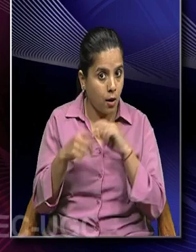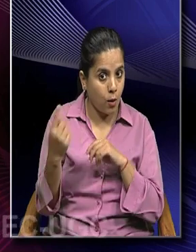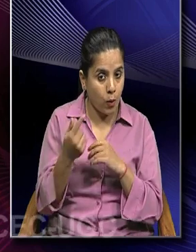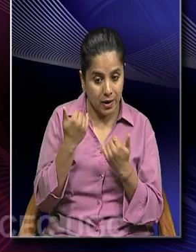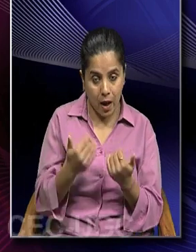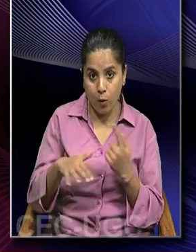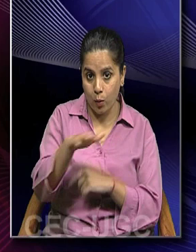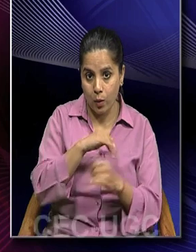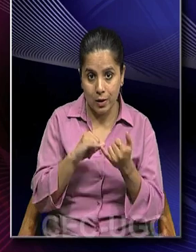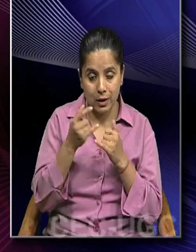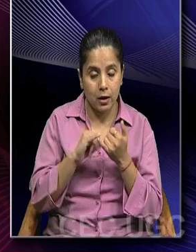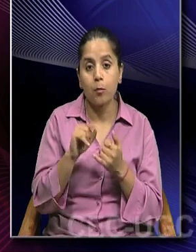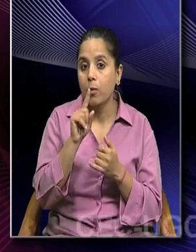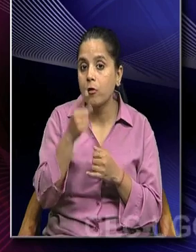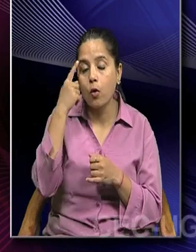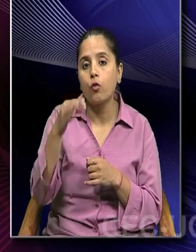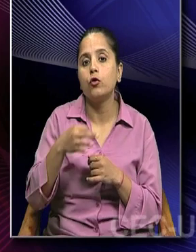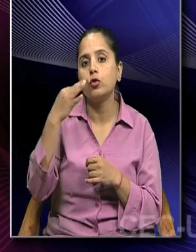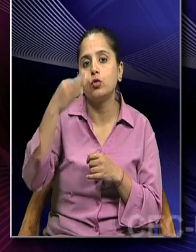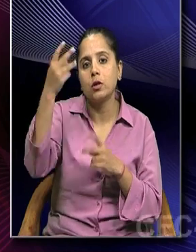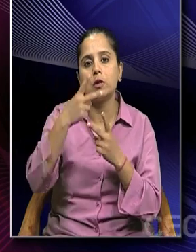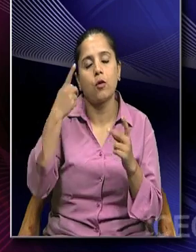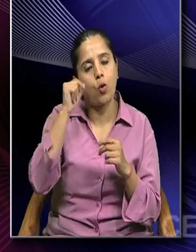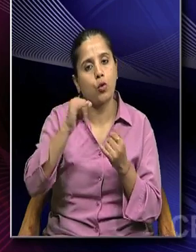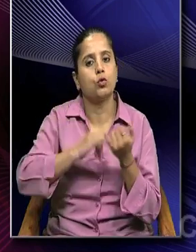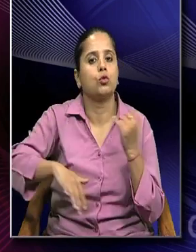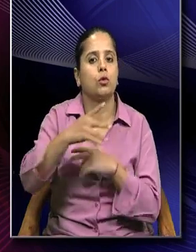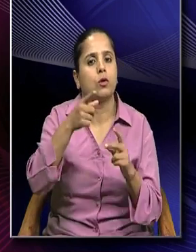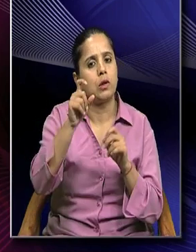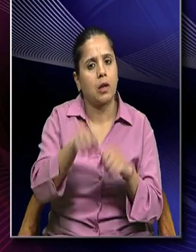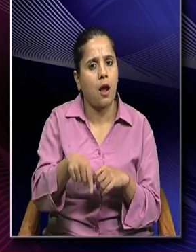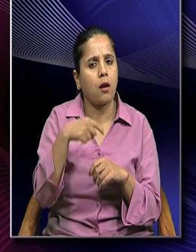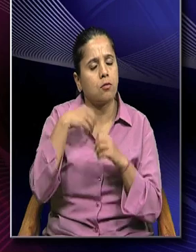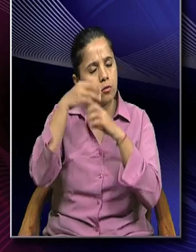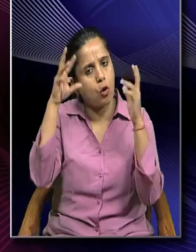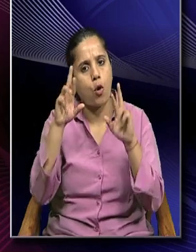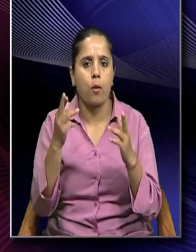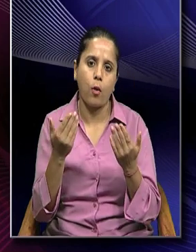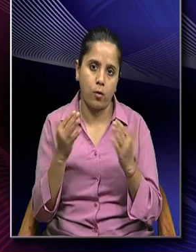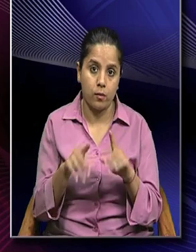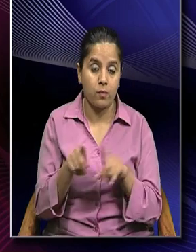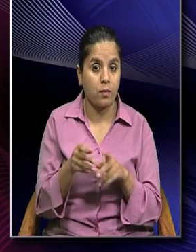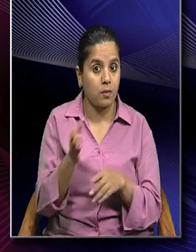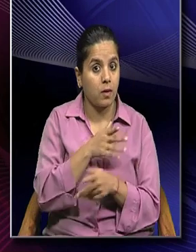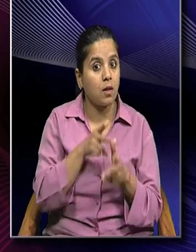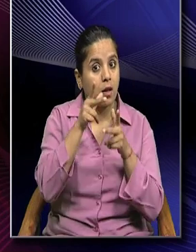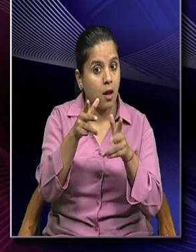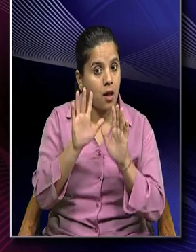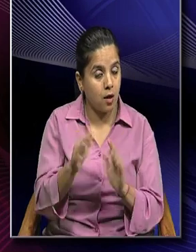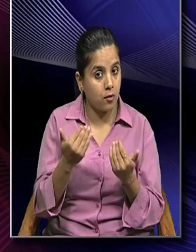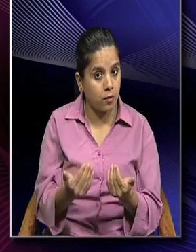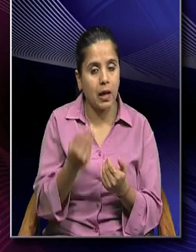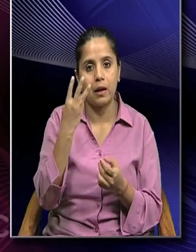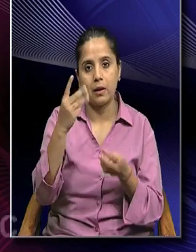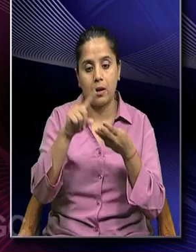current status, but also for the future state of your society. You can make a prediction, and as I told you that these